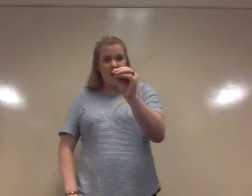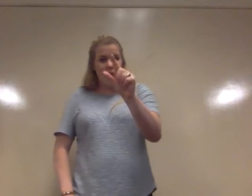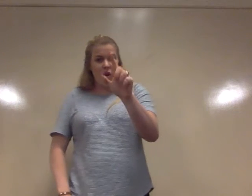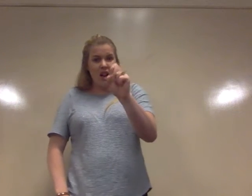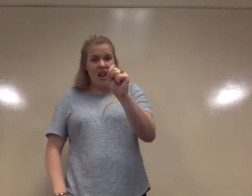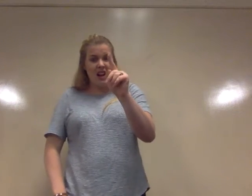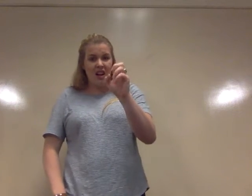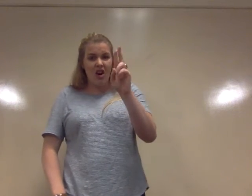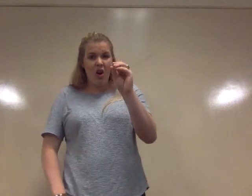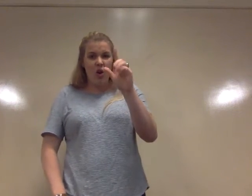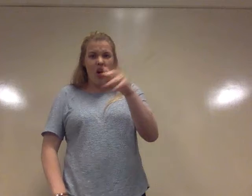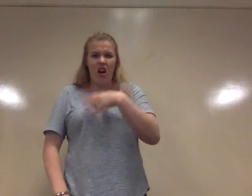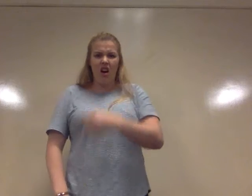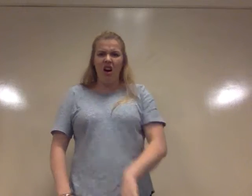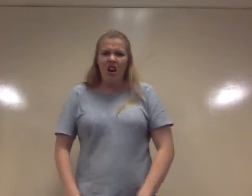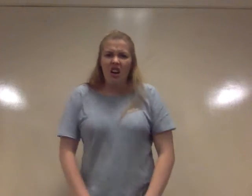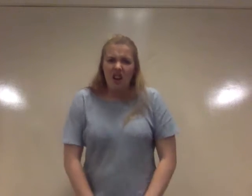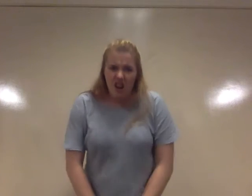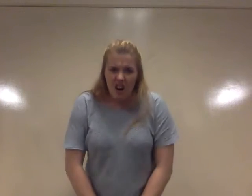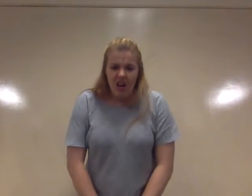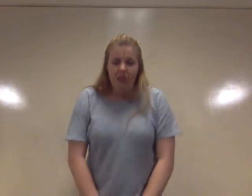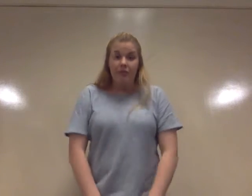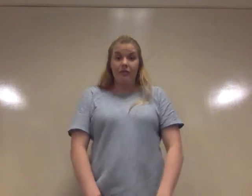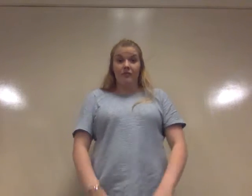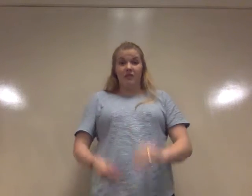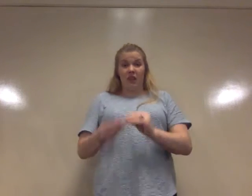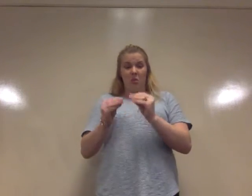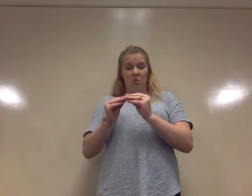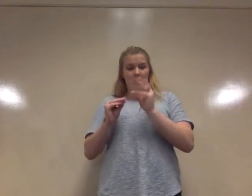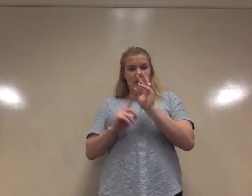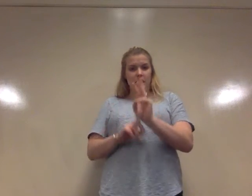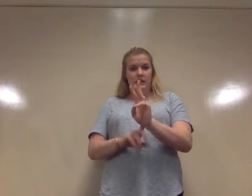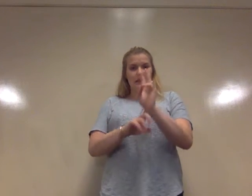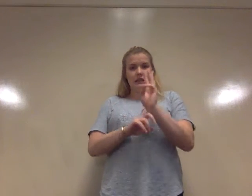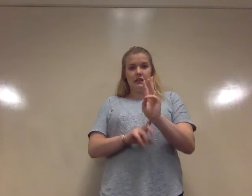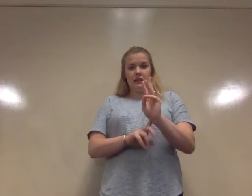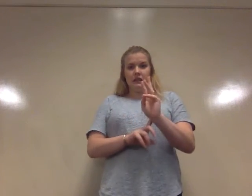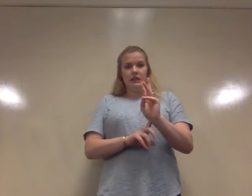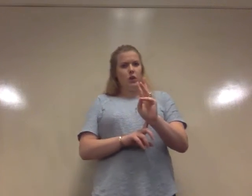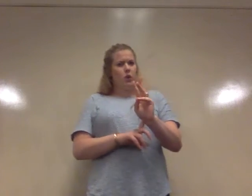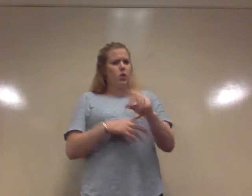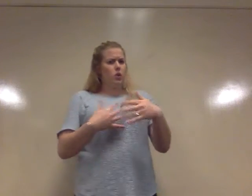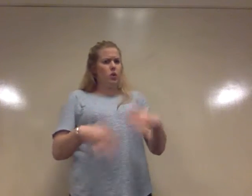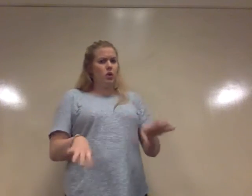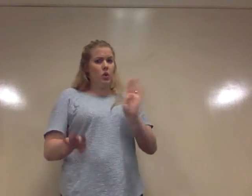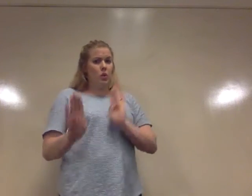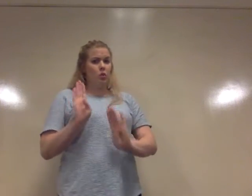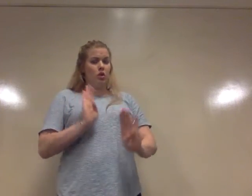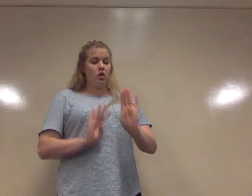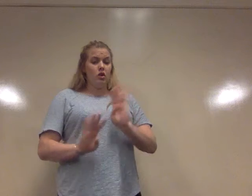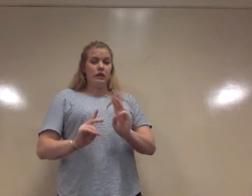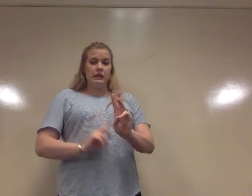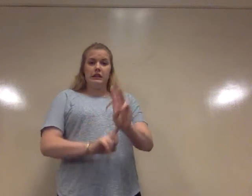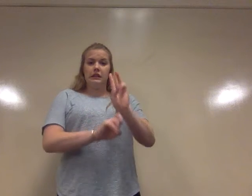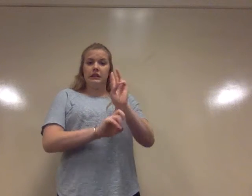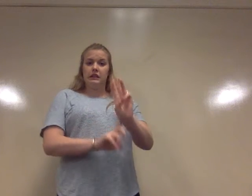I got this 6 number. That, to me, is the most worrying number I got. The 6 number was the result of something